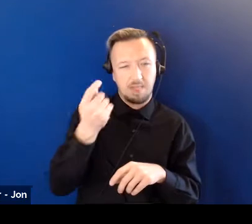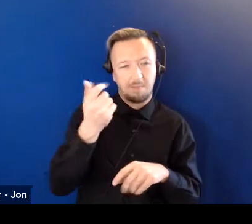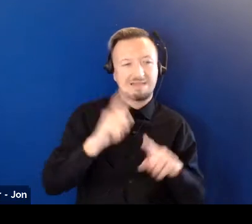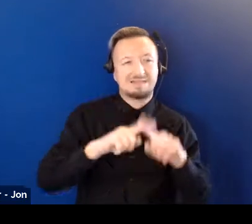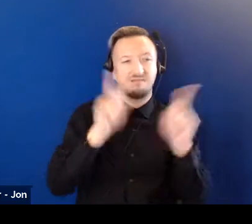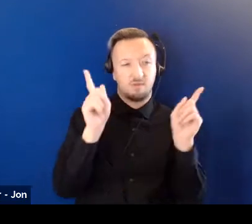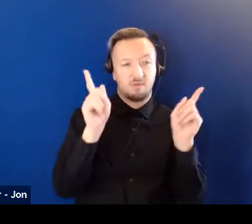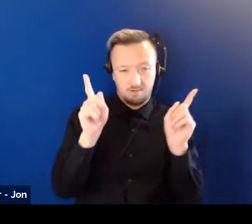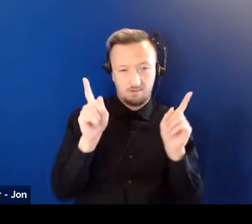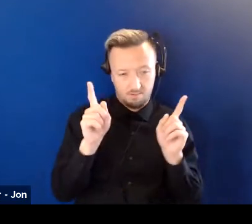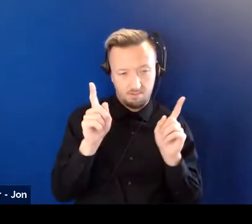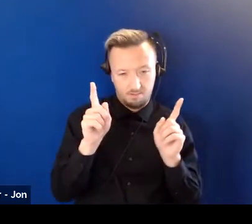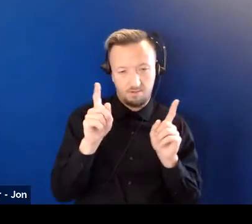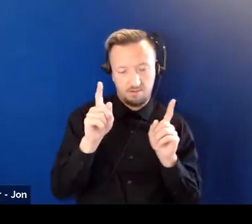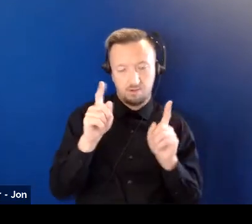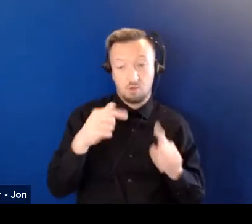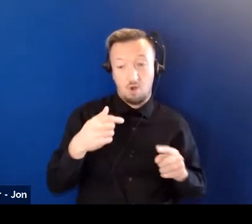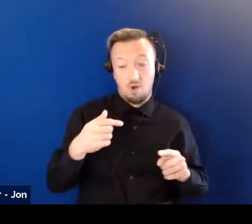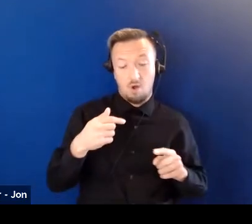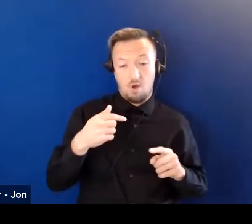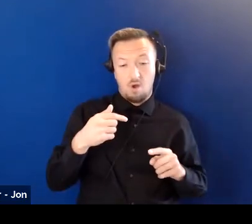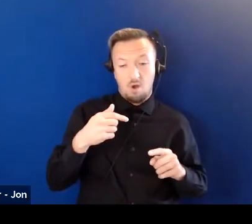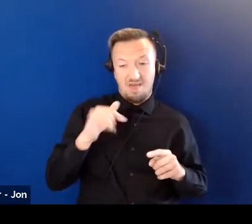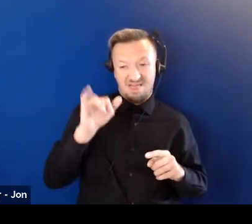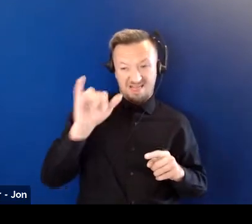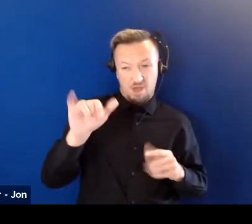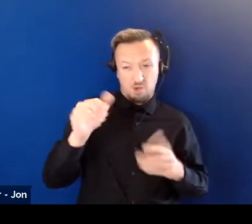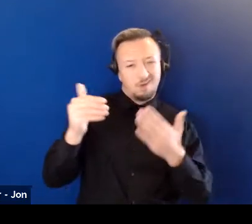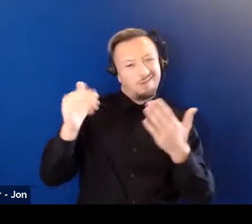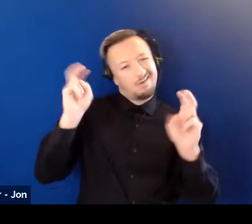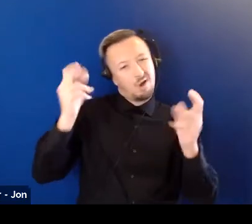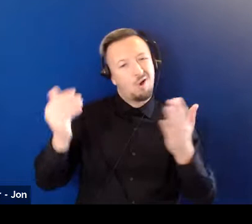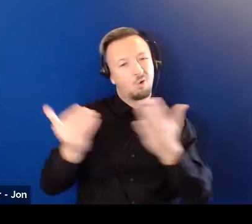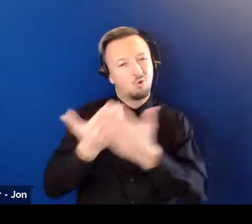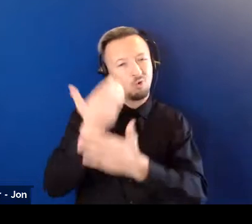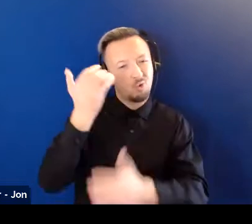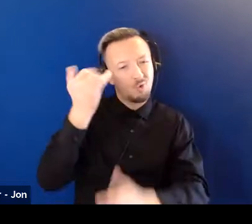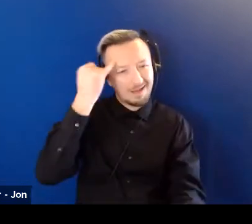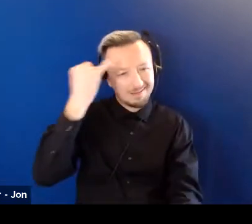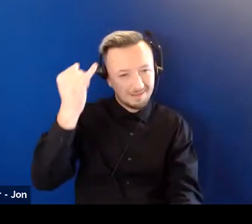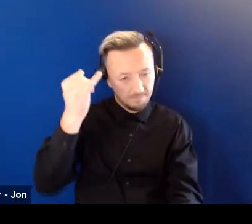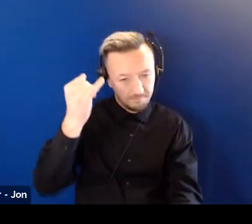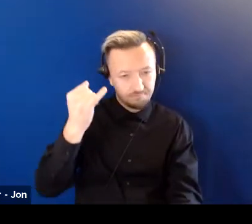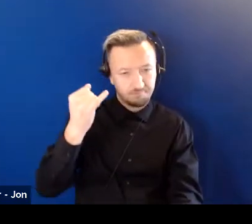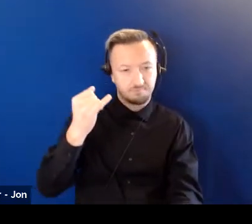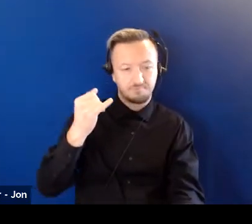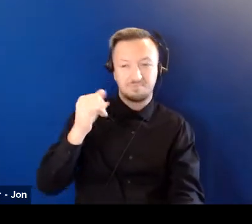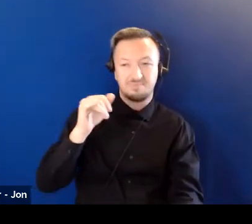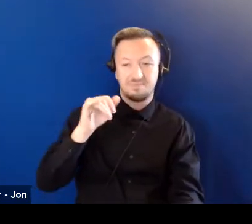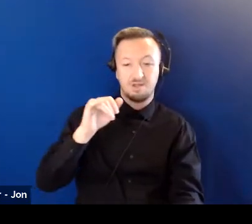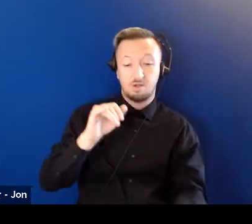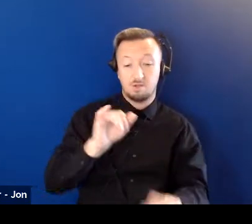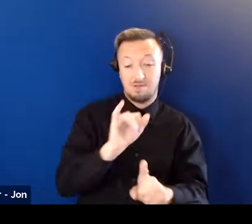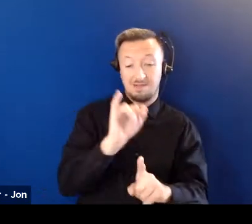my decision to participate in some ways was as part of an opportunity to infiltrate and infuse the